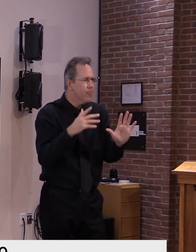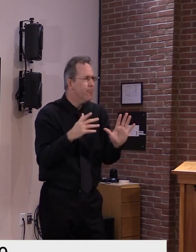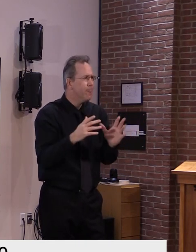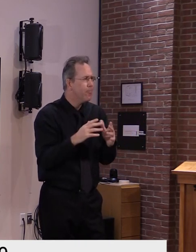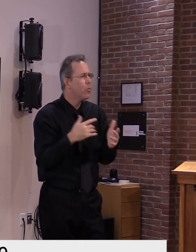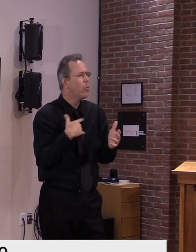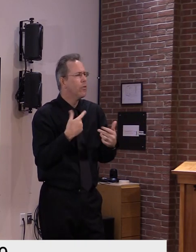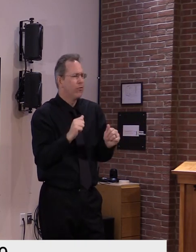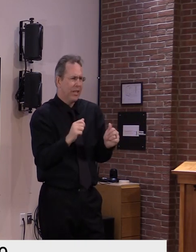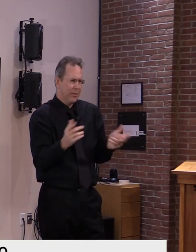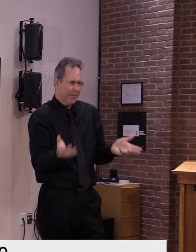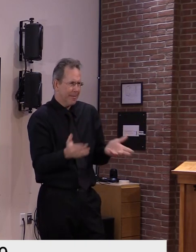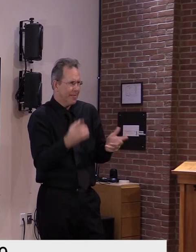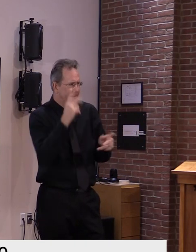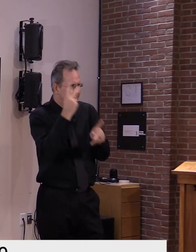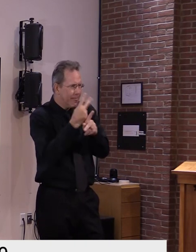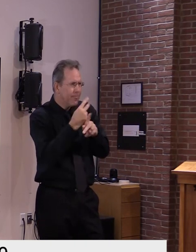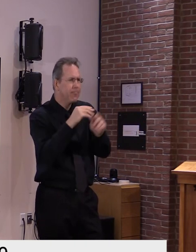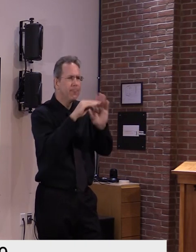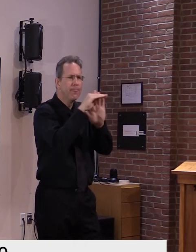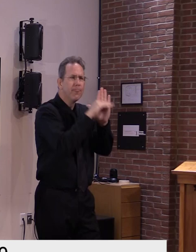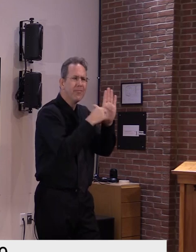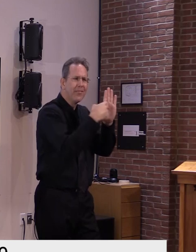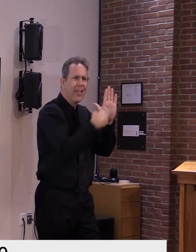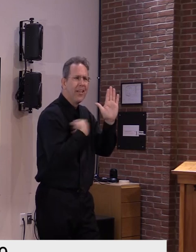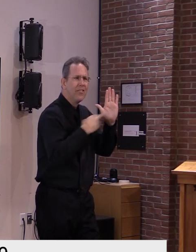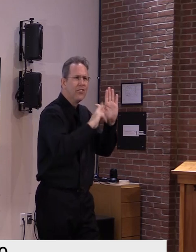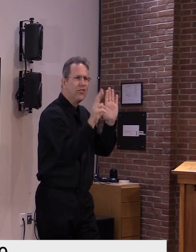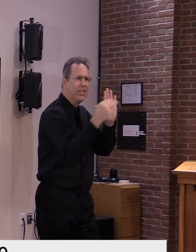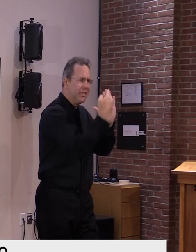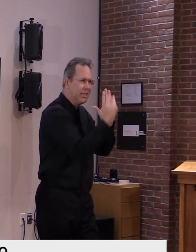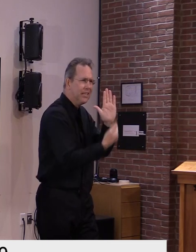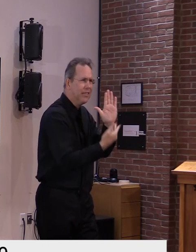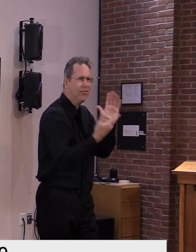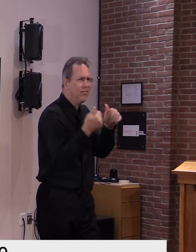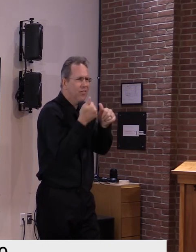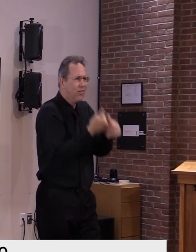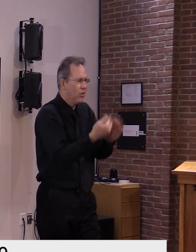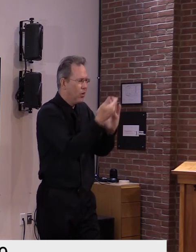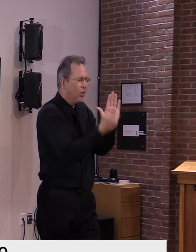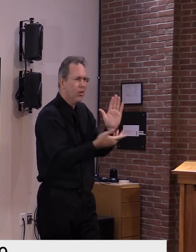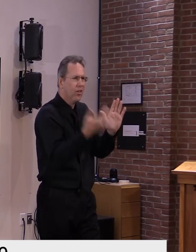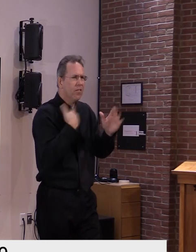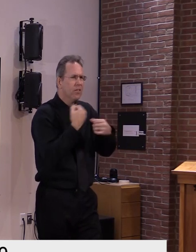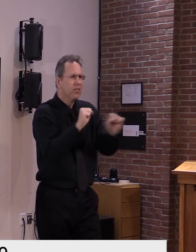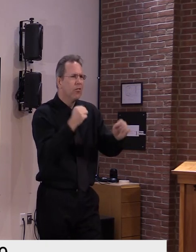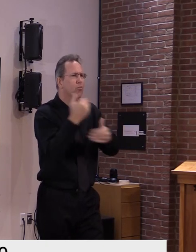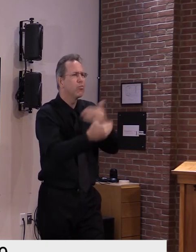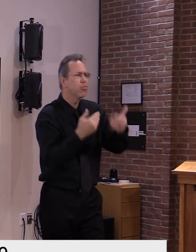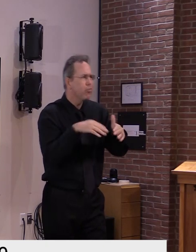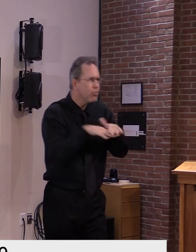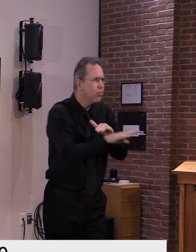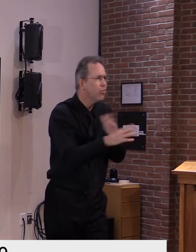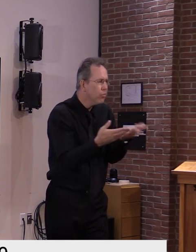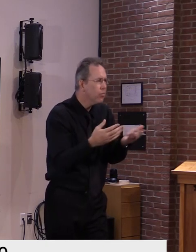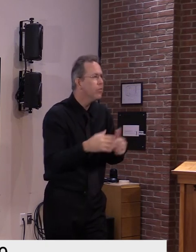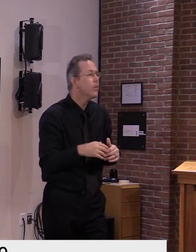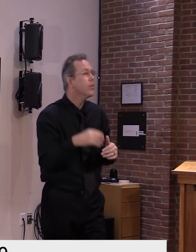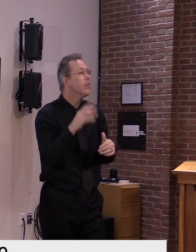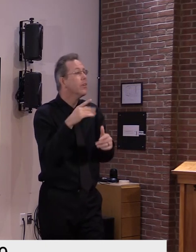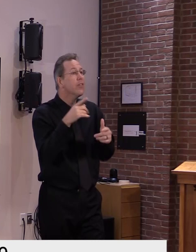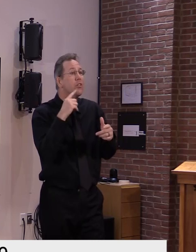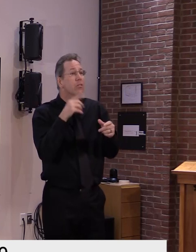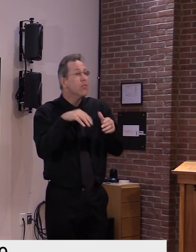guidelines for restaurants that are fairly strict. 50% occupancy rate,